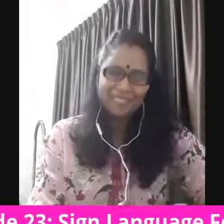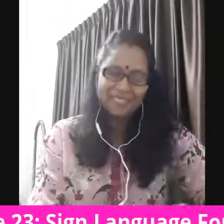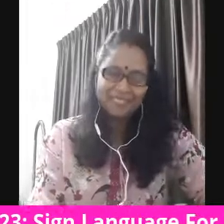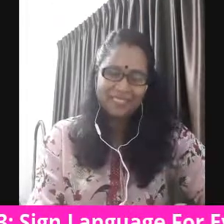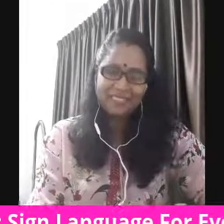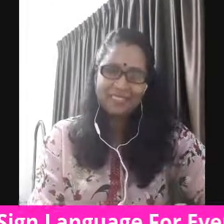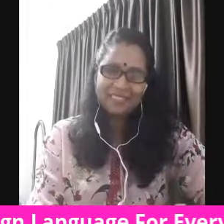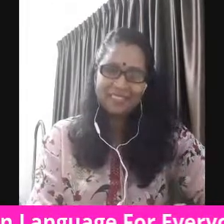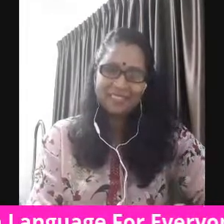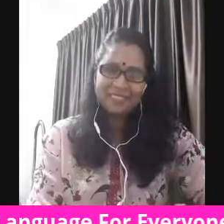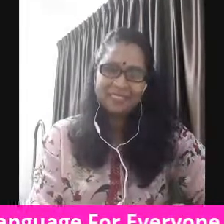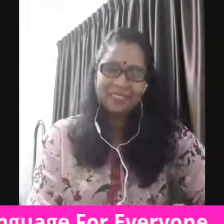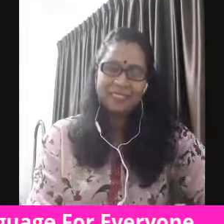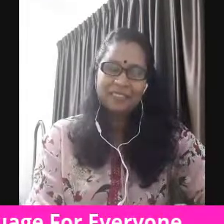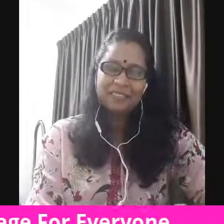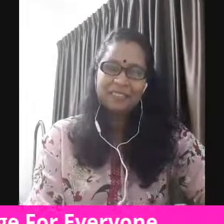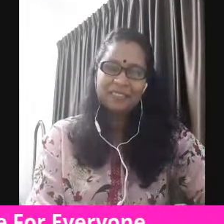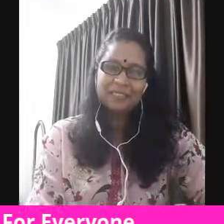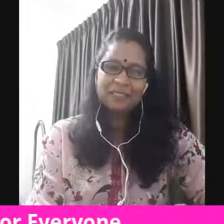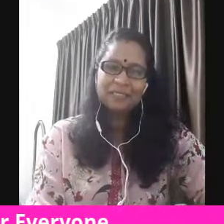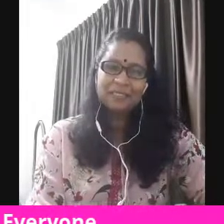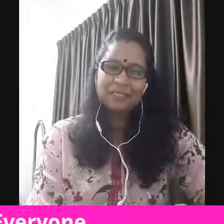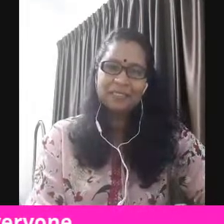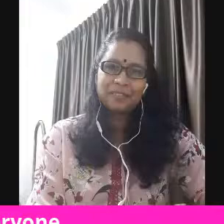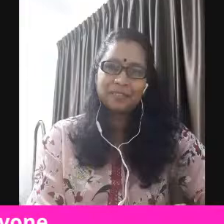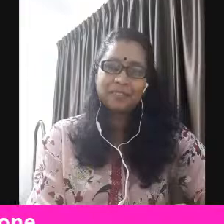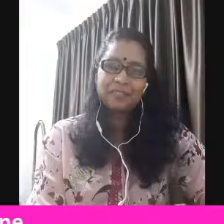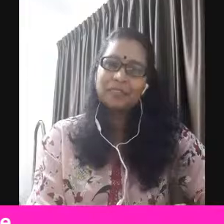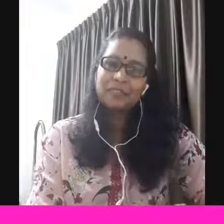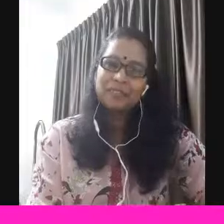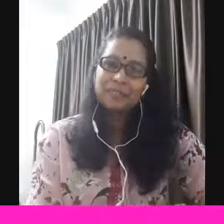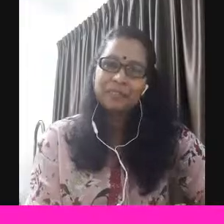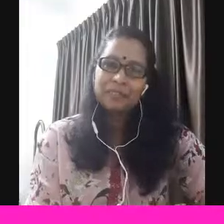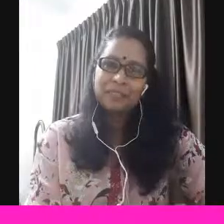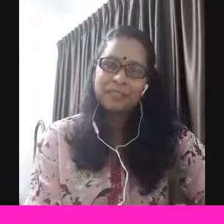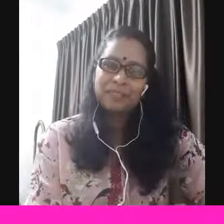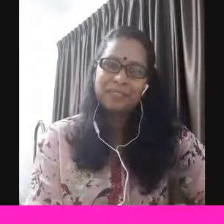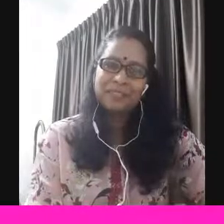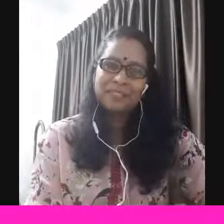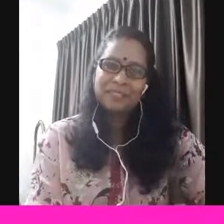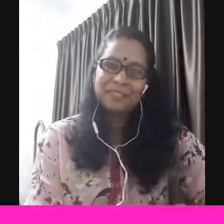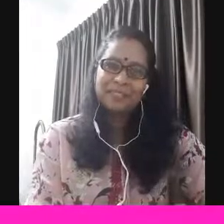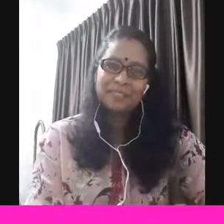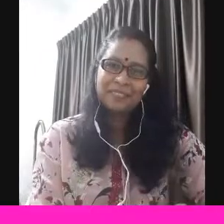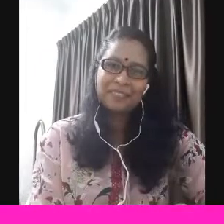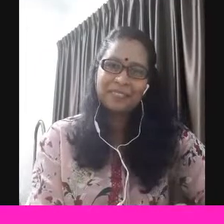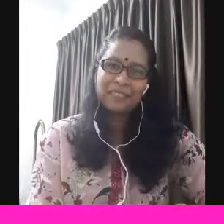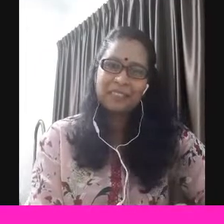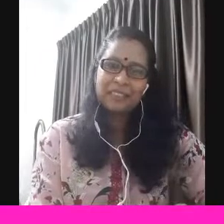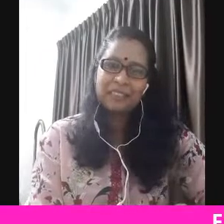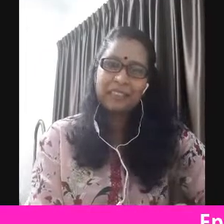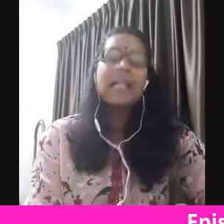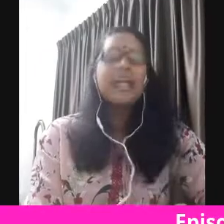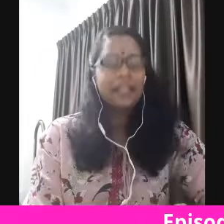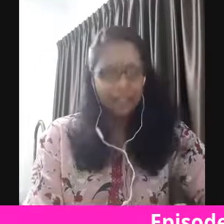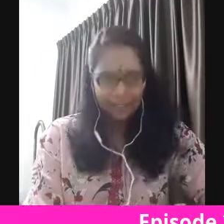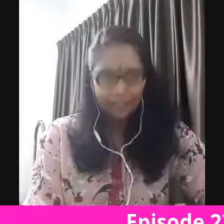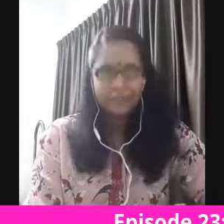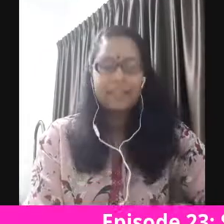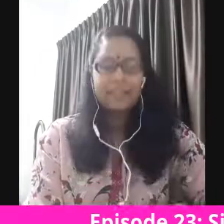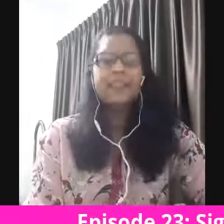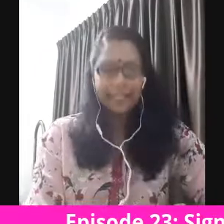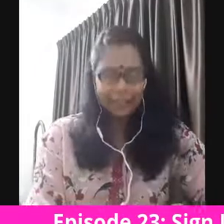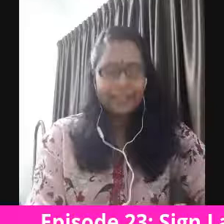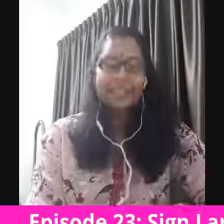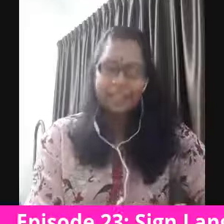yeah, so for the figura bahasa isyarat who we are watching in the TV, they're also using this bahasa Malaysia's sign